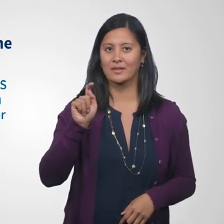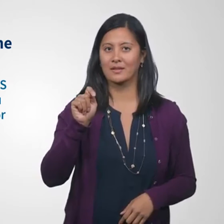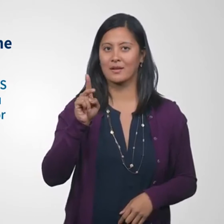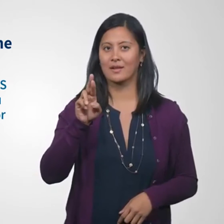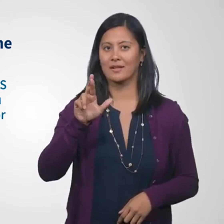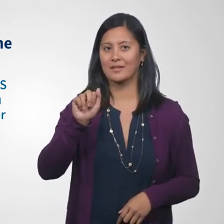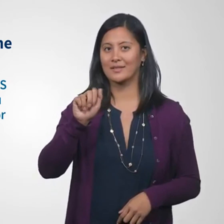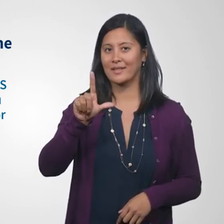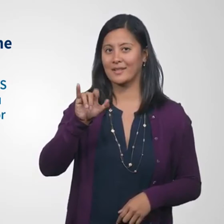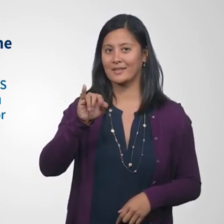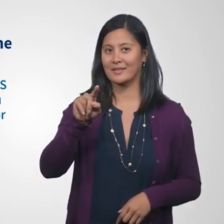filing.